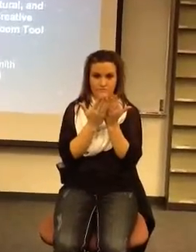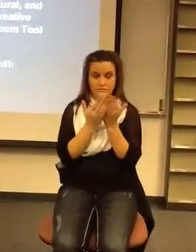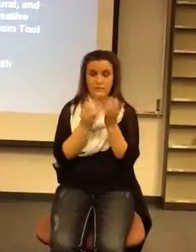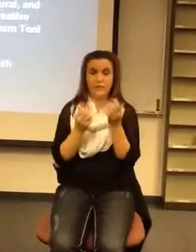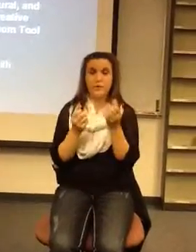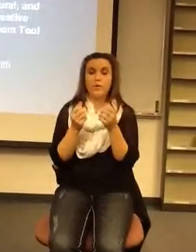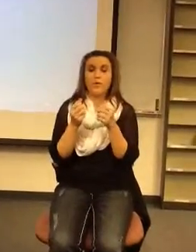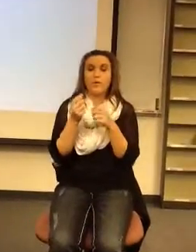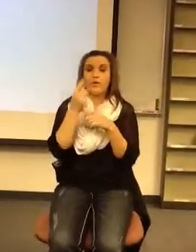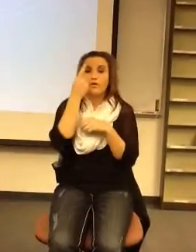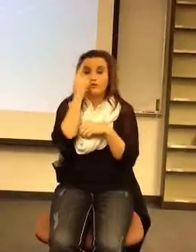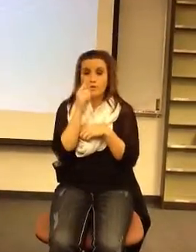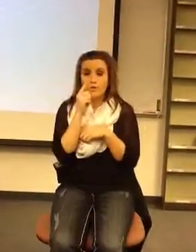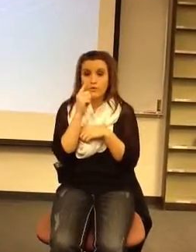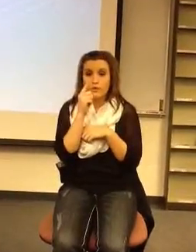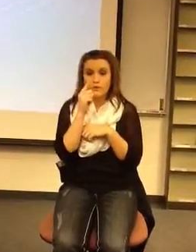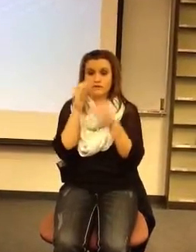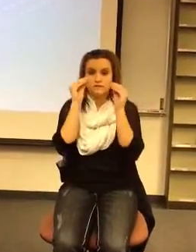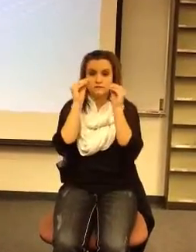tool.